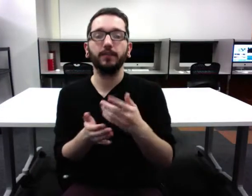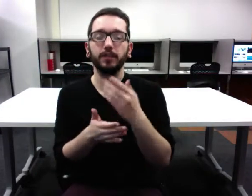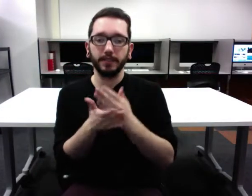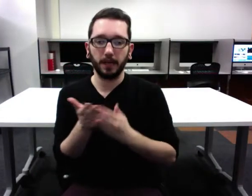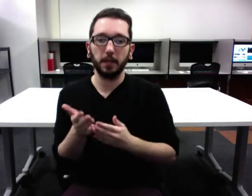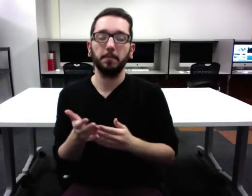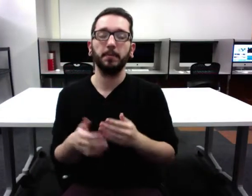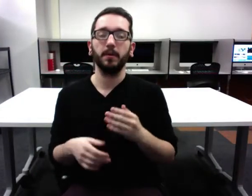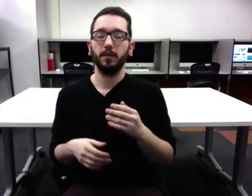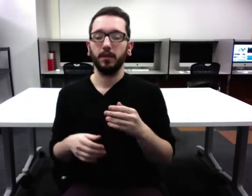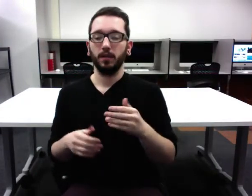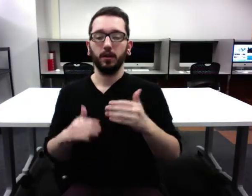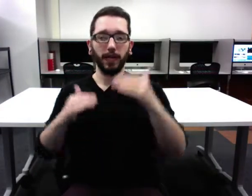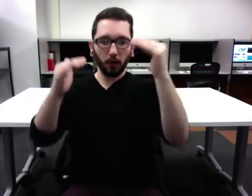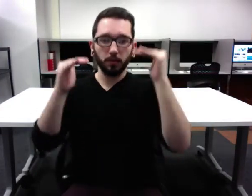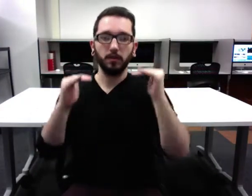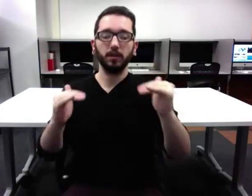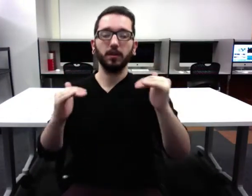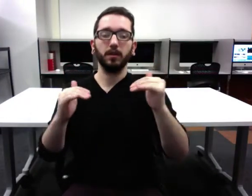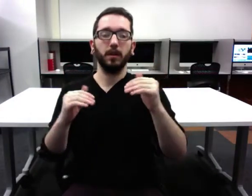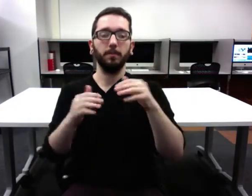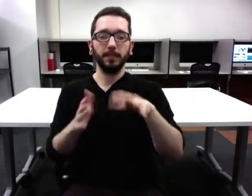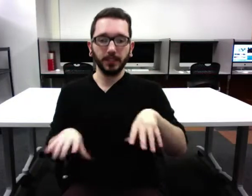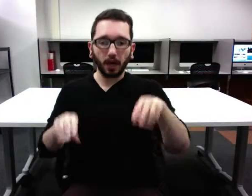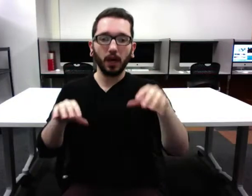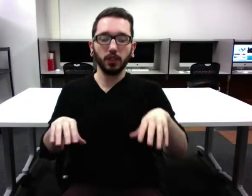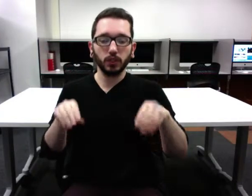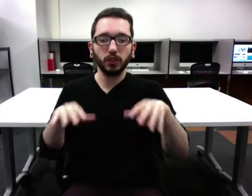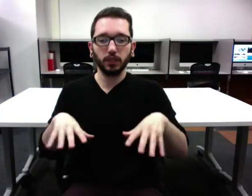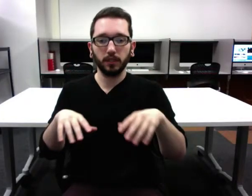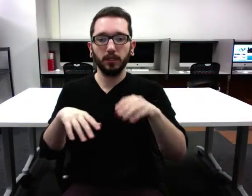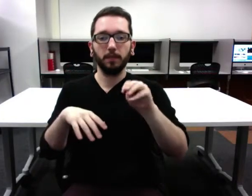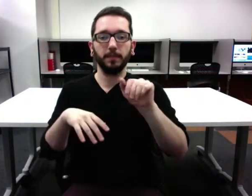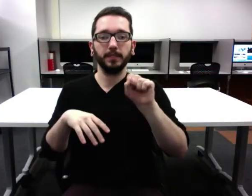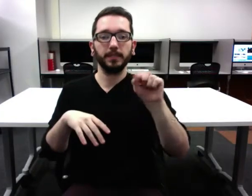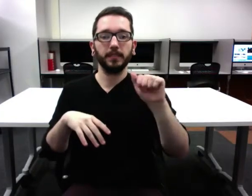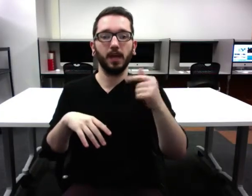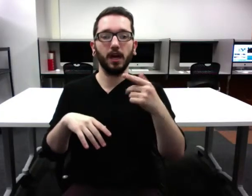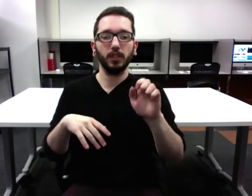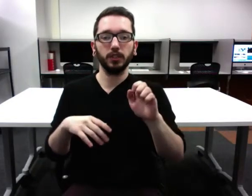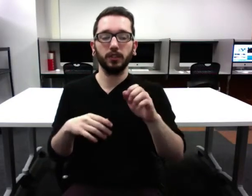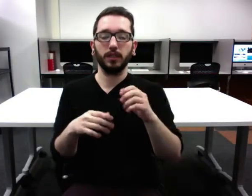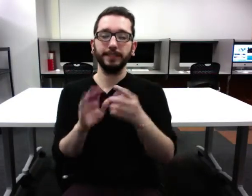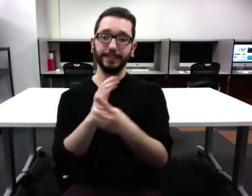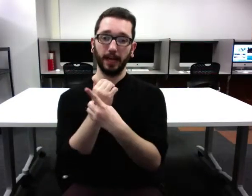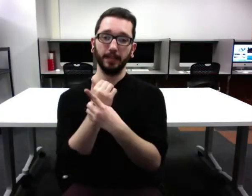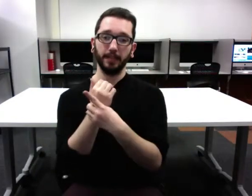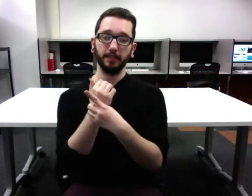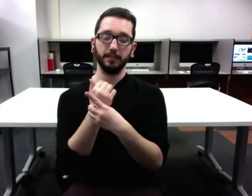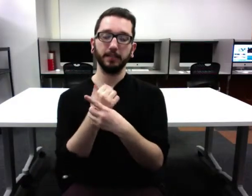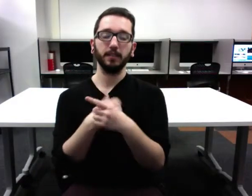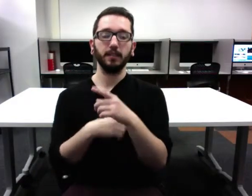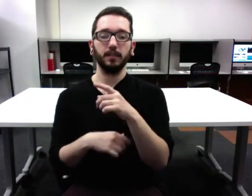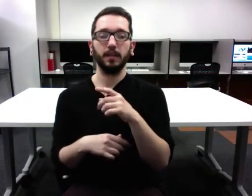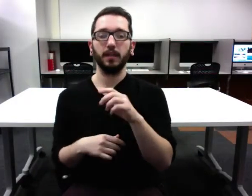to massage and diet-based therapies. If we look just at the natural products, it's interesting to note that echinacea is the #1